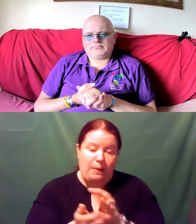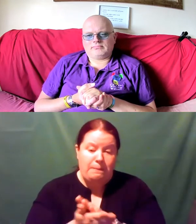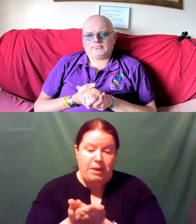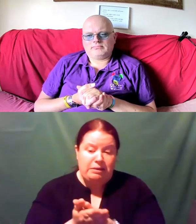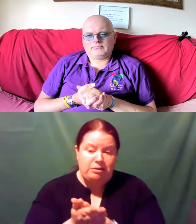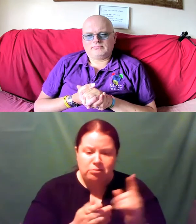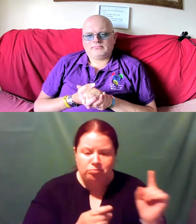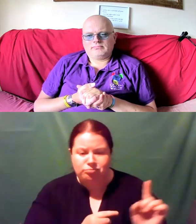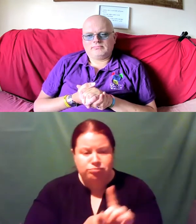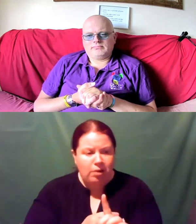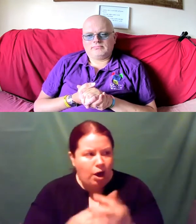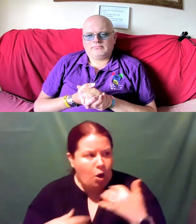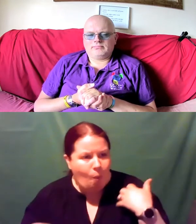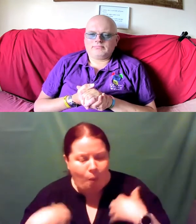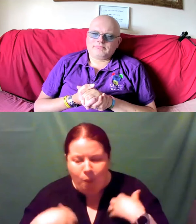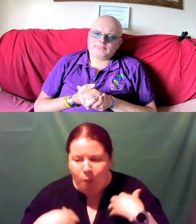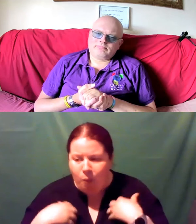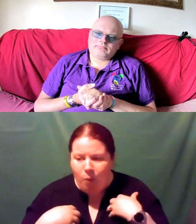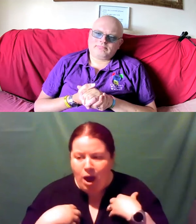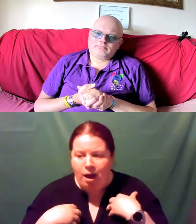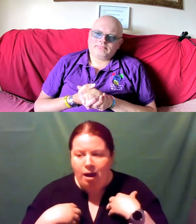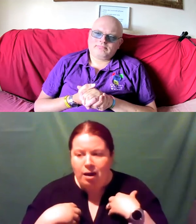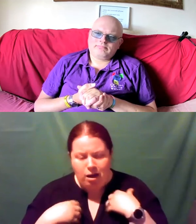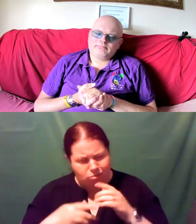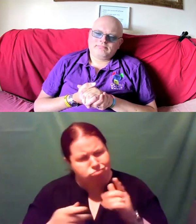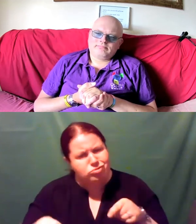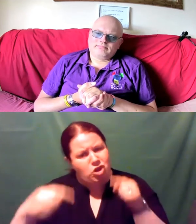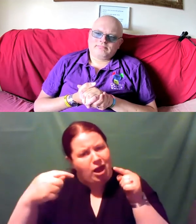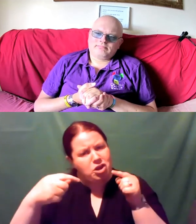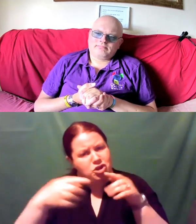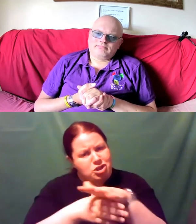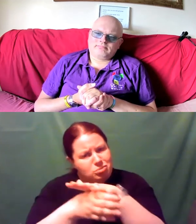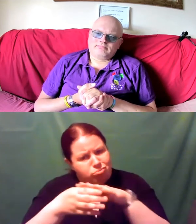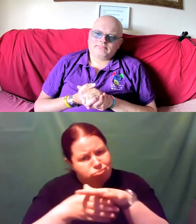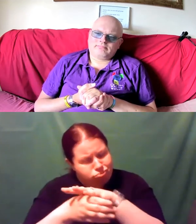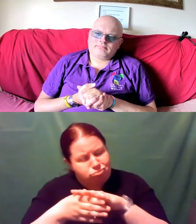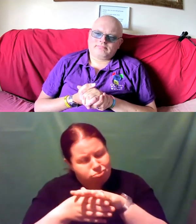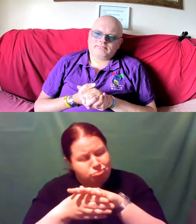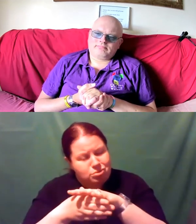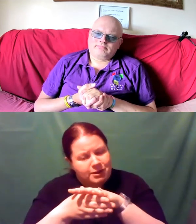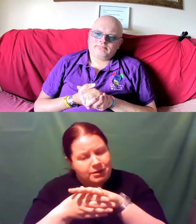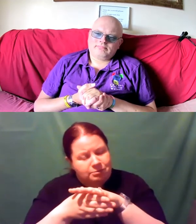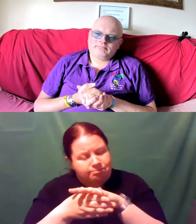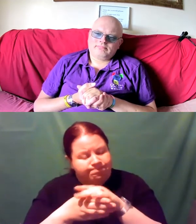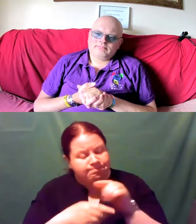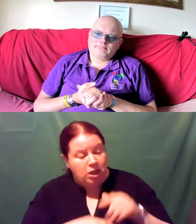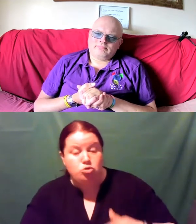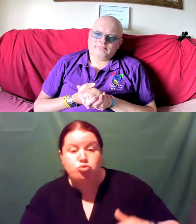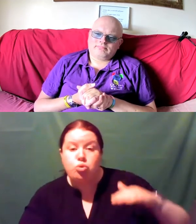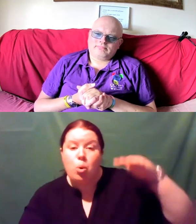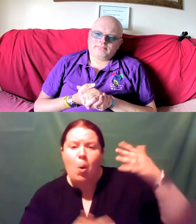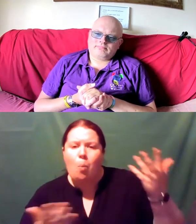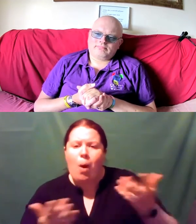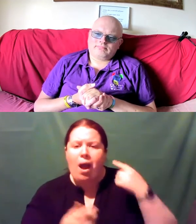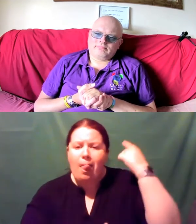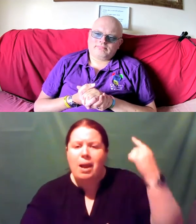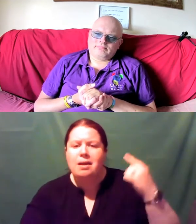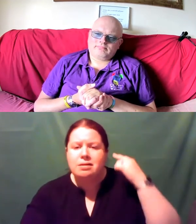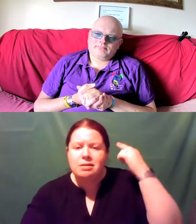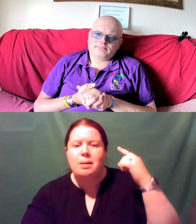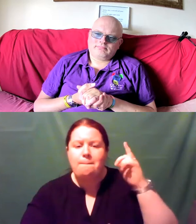very amazing and interesting, as well as quite challenging situations. Growing up in London as part of a large Irish